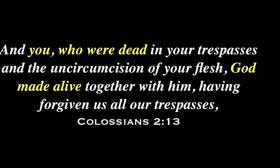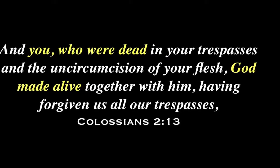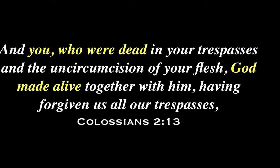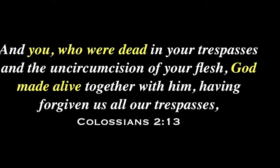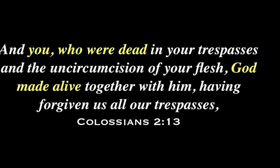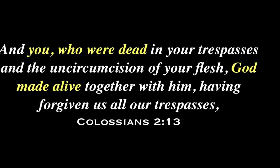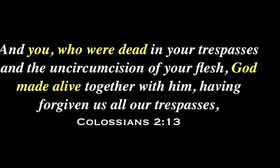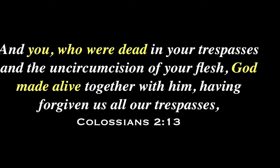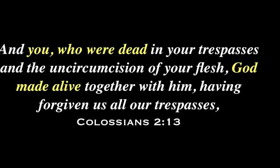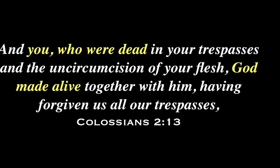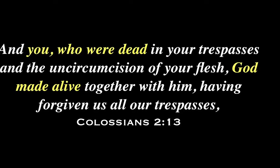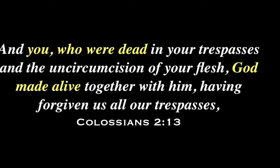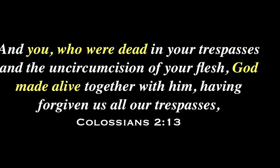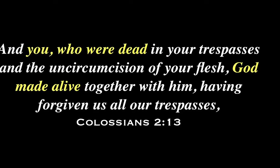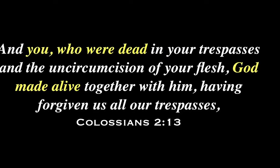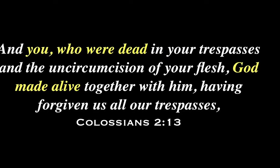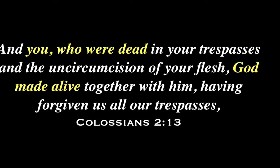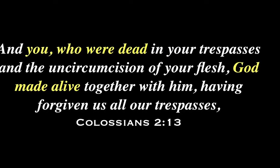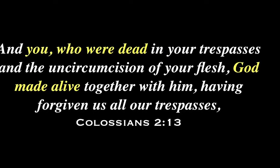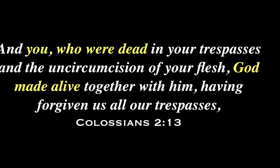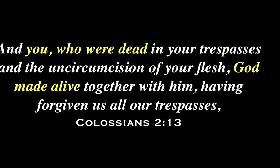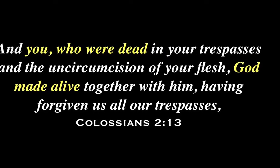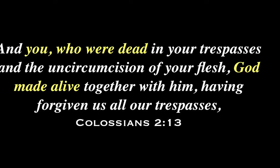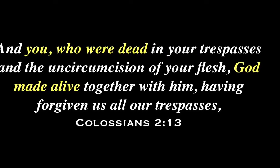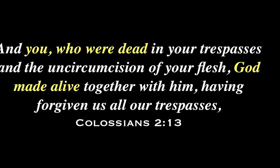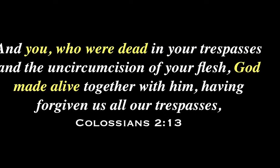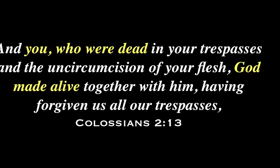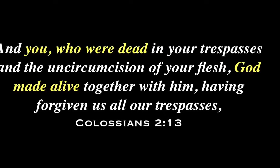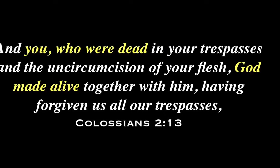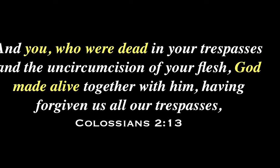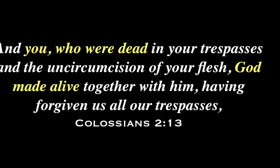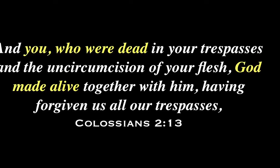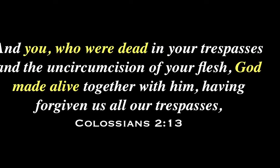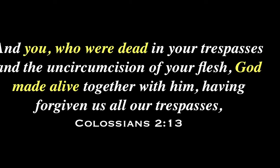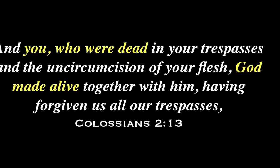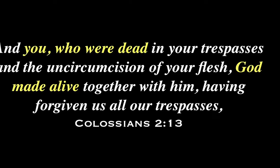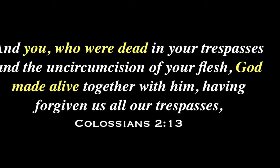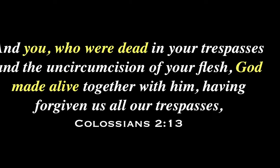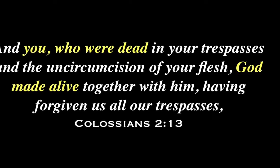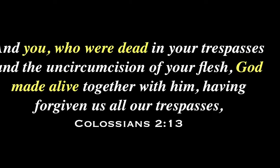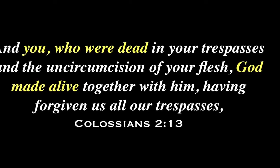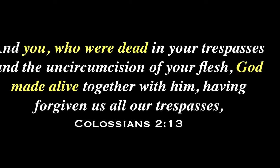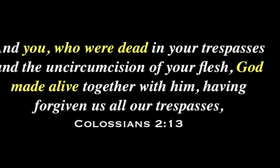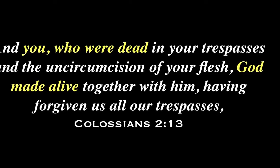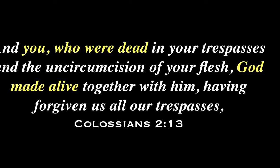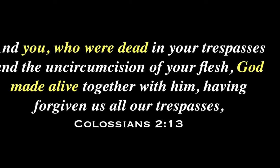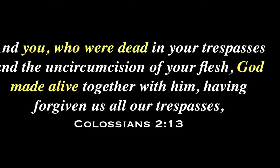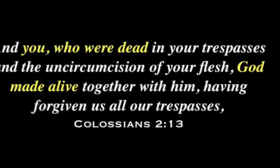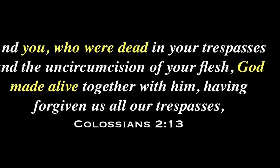your trespasses and the uncircumcision of your flesh, God made alive, together with him, having forgiven us all our